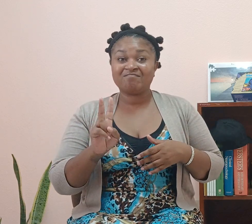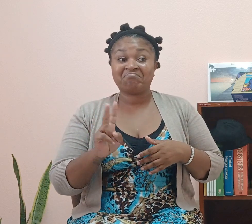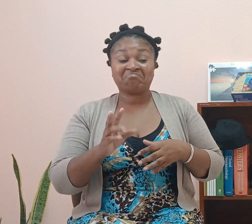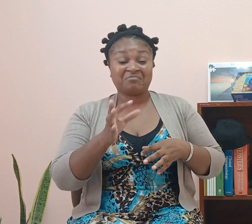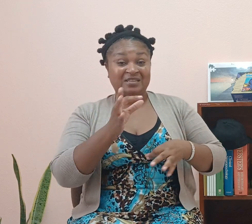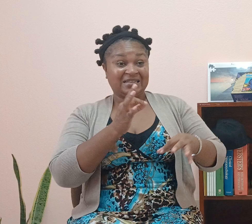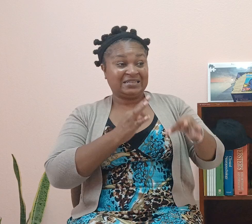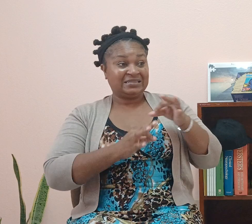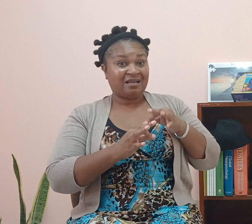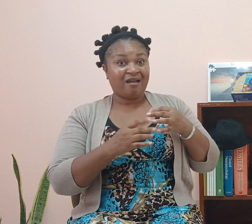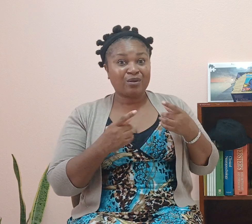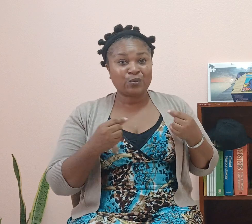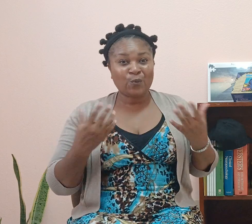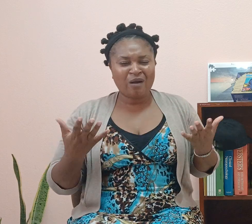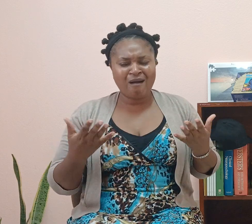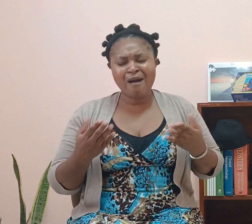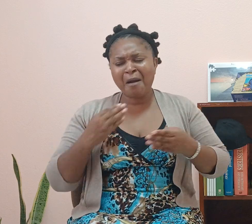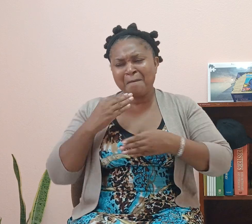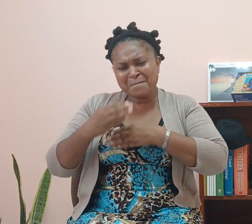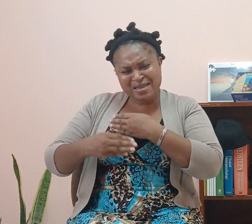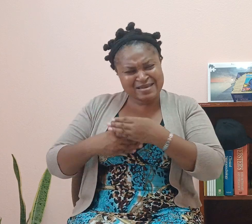Instead, be kind to each other,